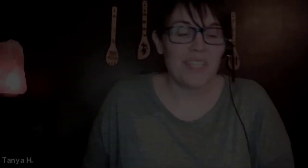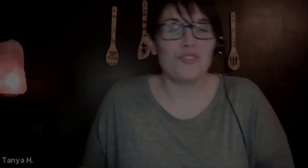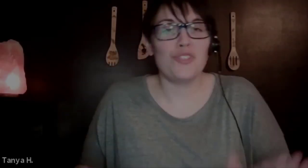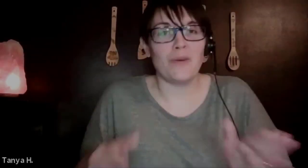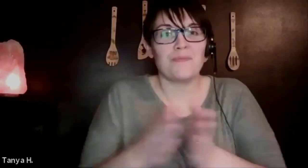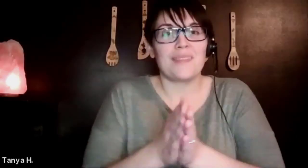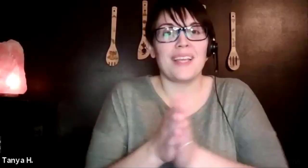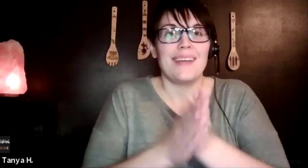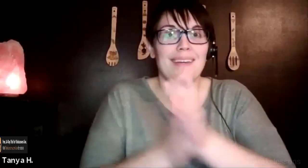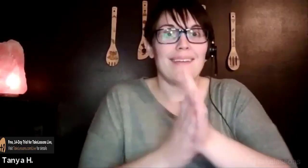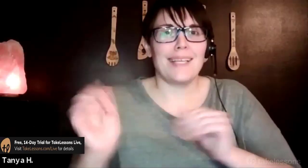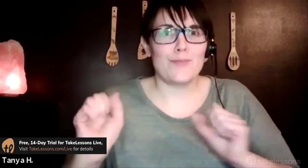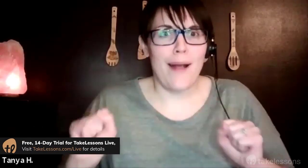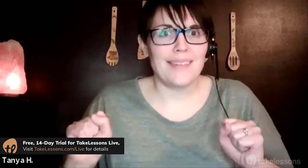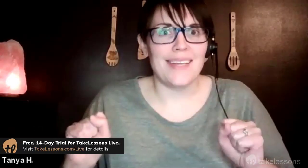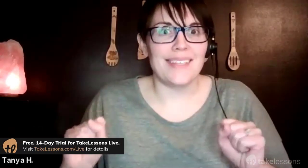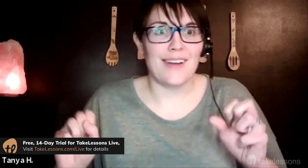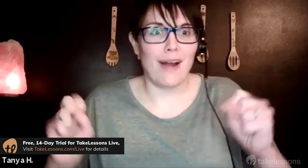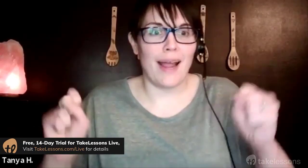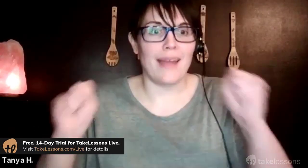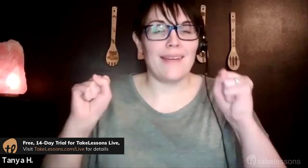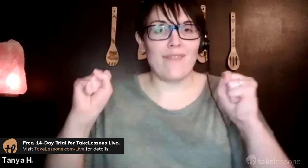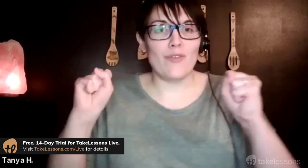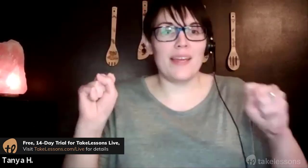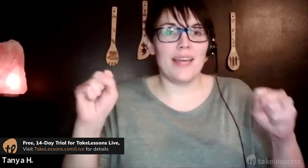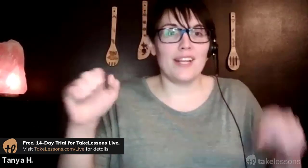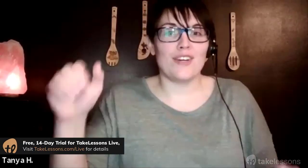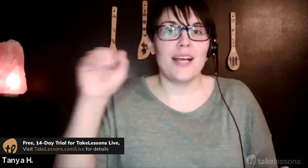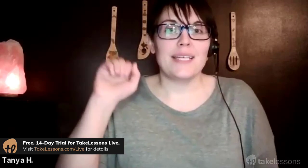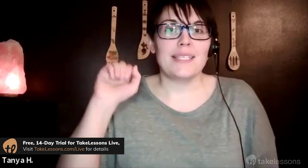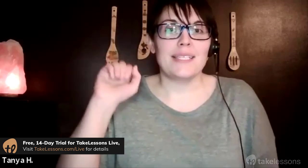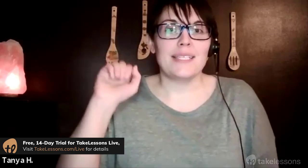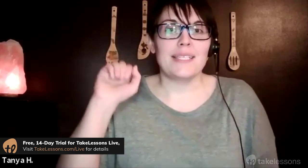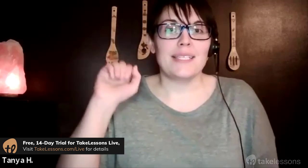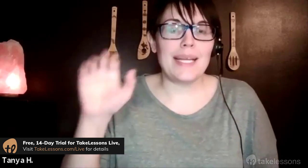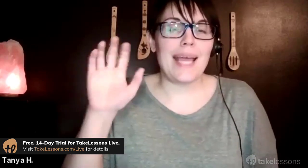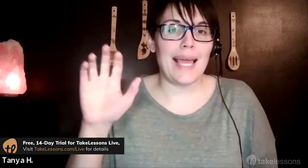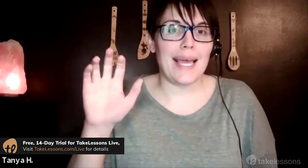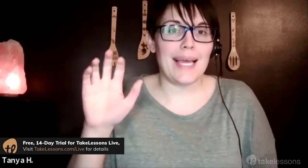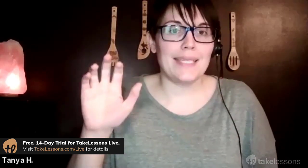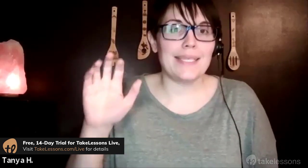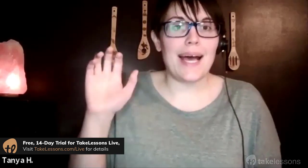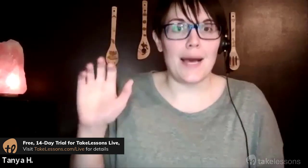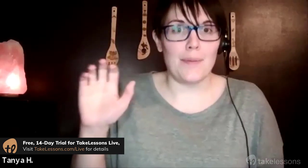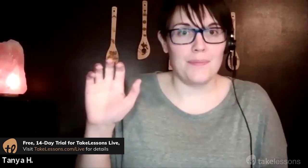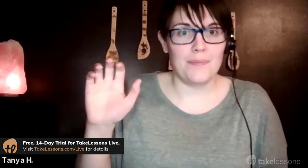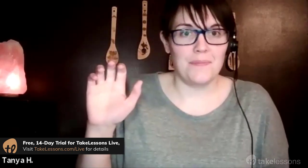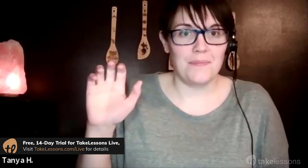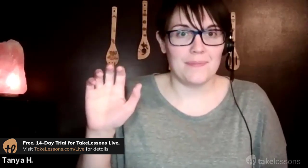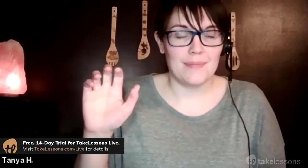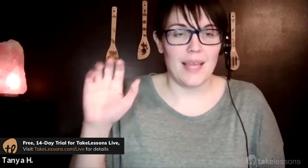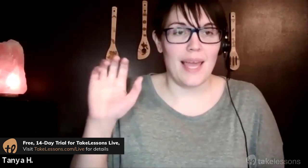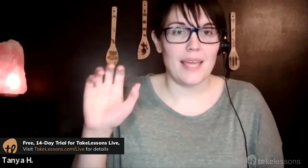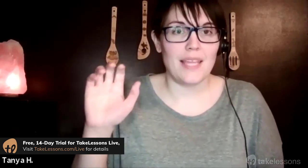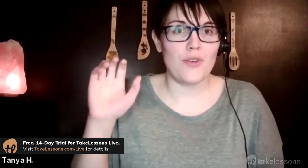So let's practice. All right, everybody get your dominant hand up, the hand that you write